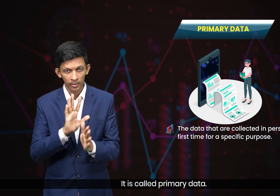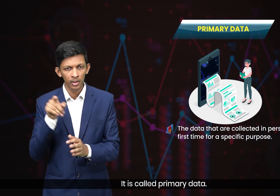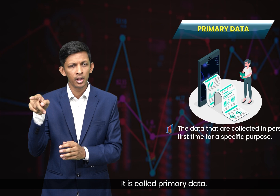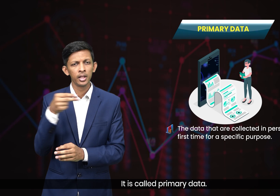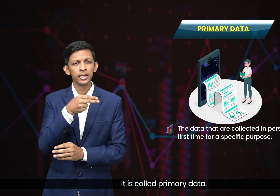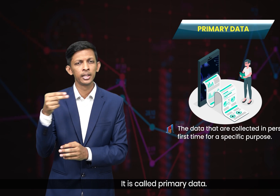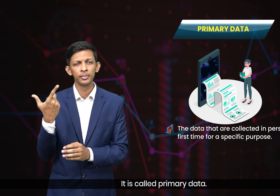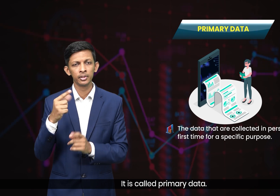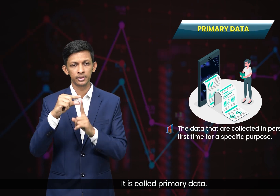data.